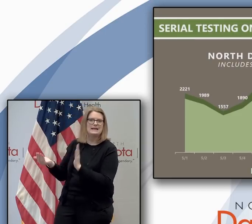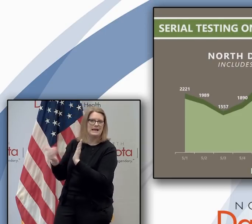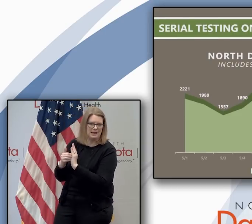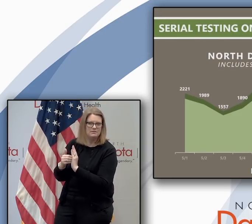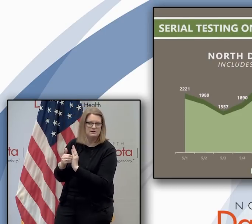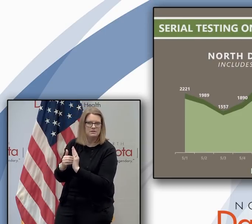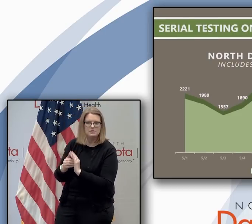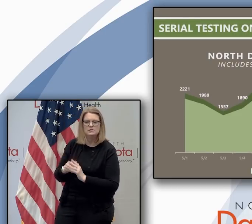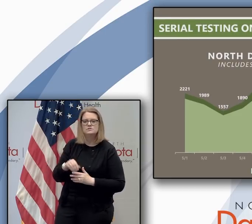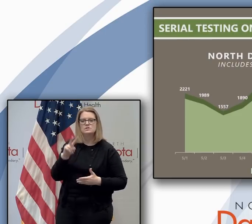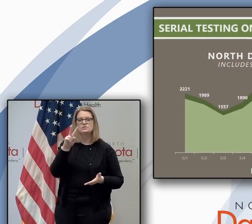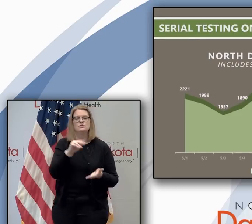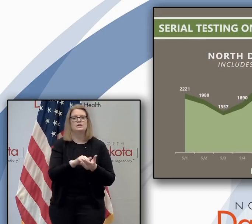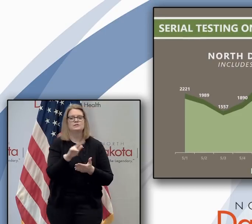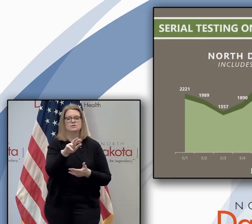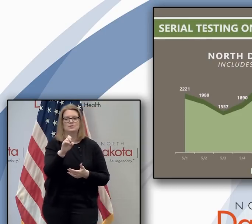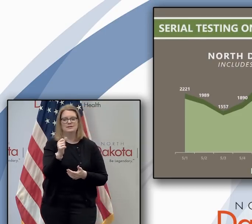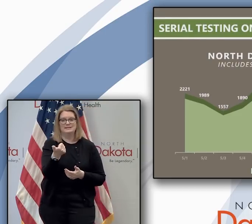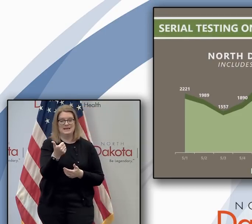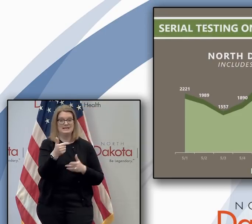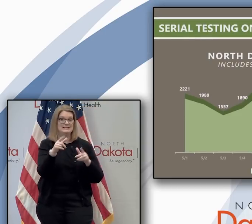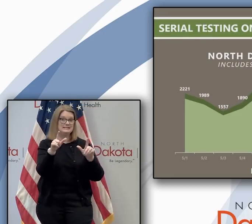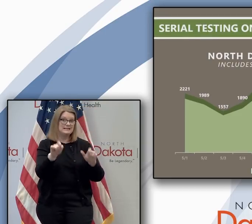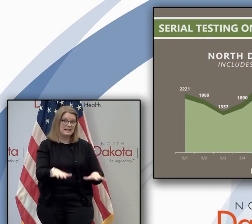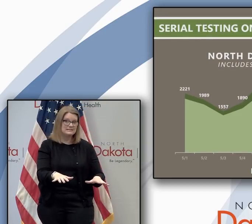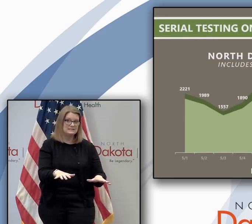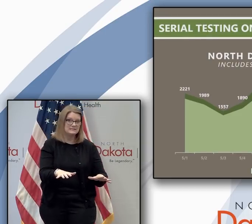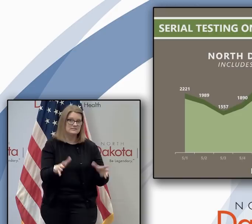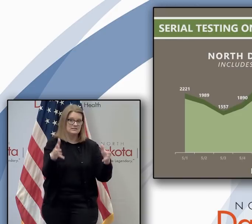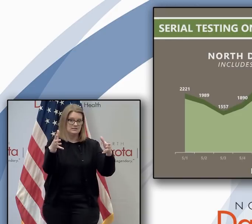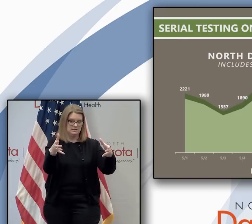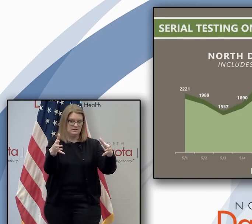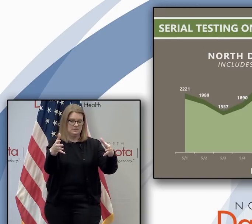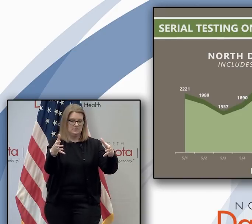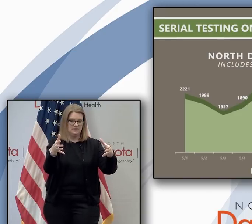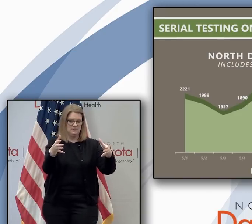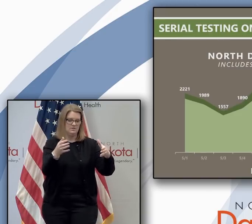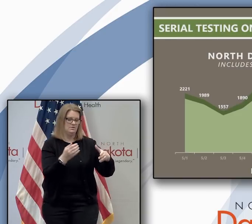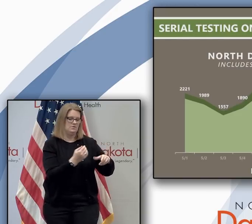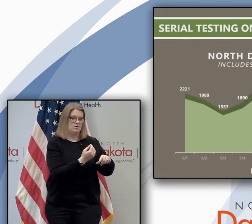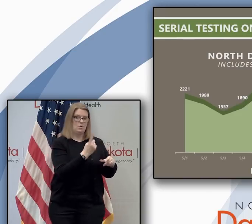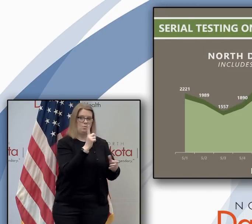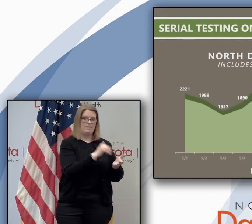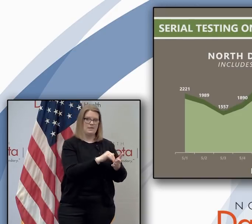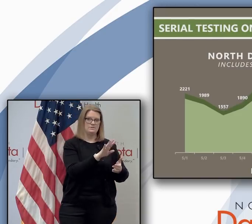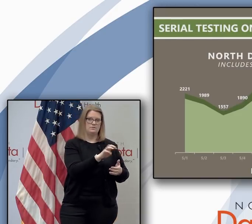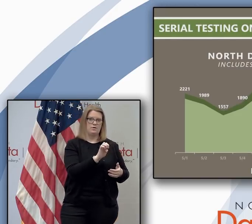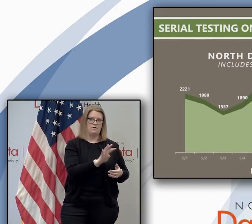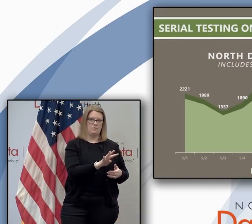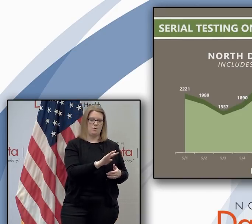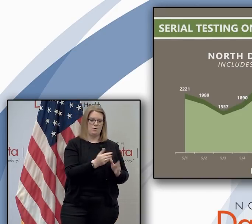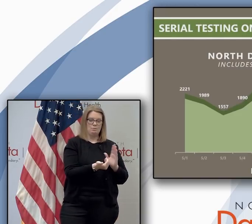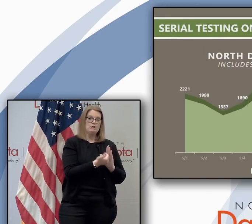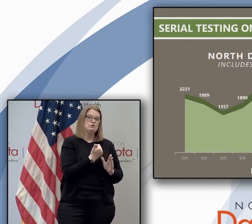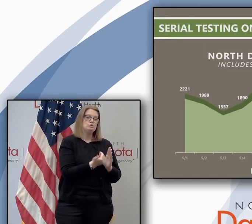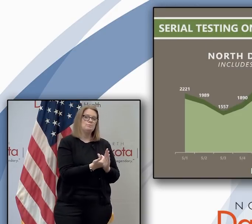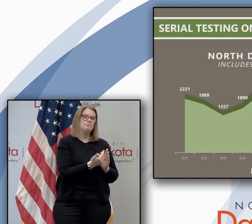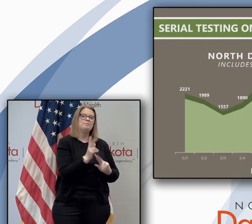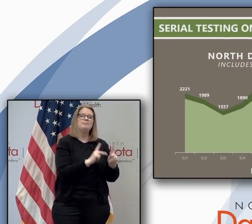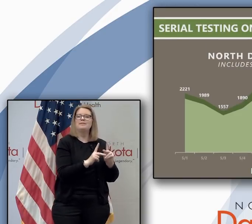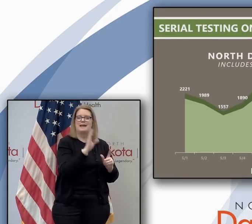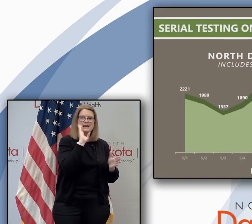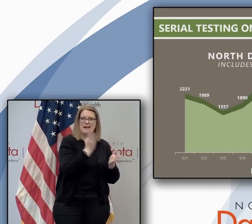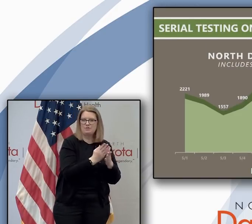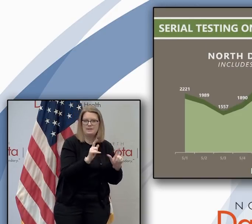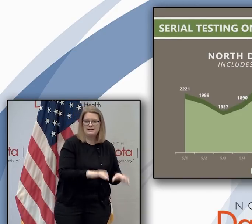So again, 2,310 tests were conducted yesterday. 1,404 of those were newly tested North Dakotans, because of